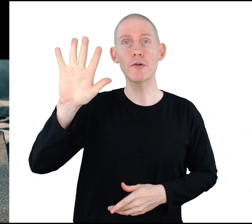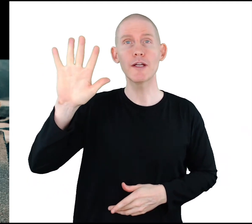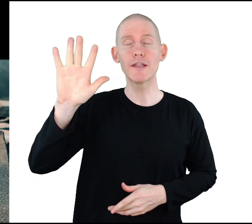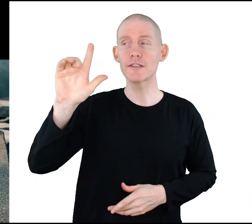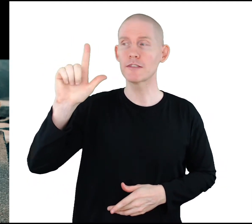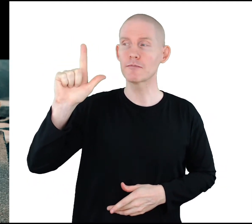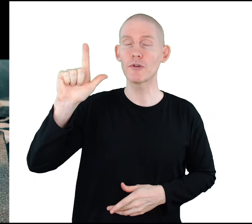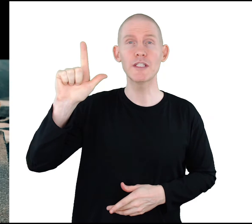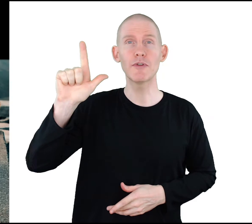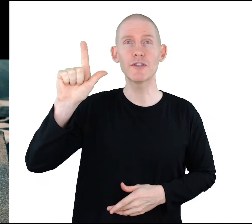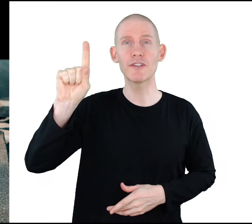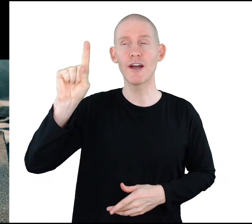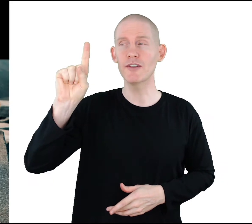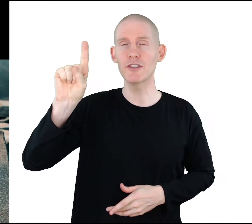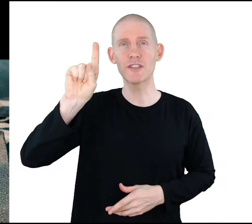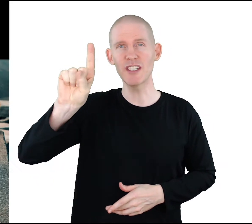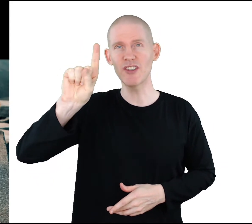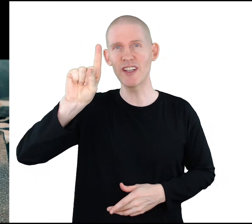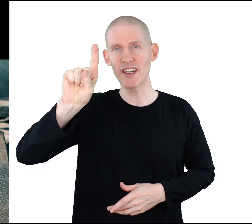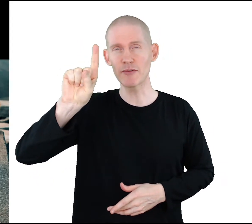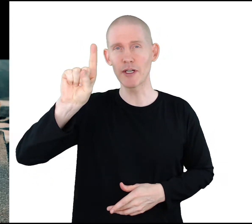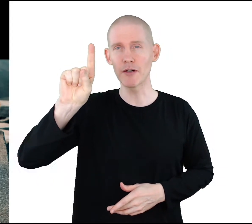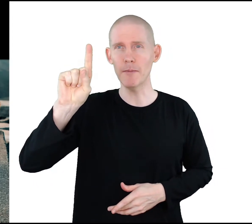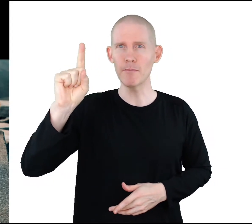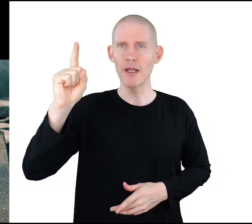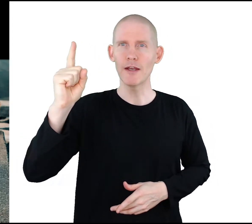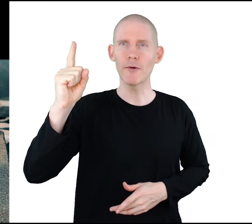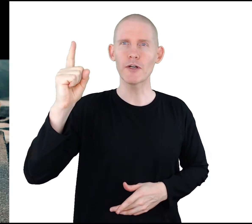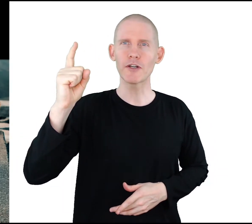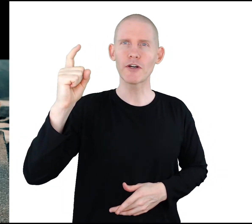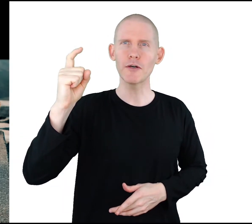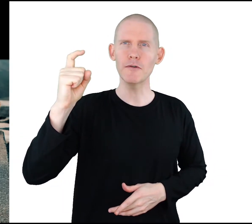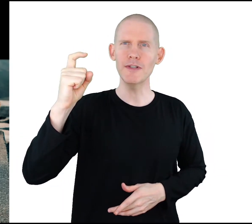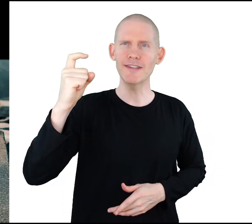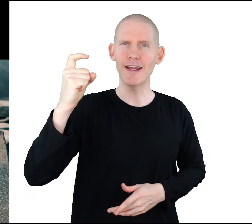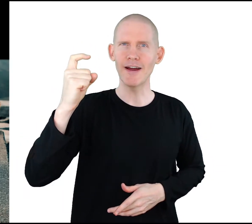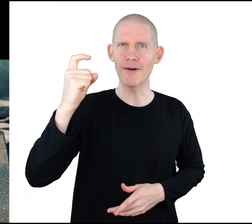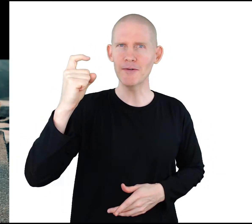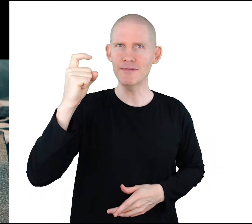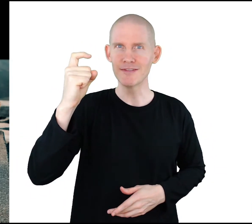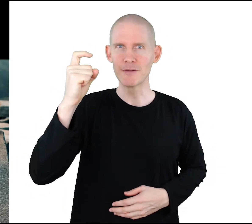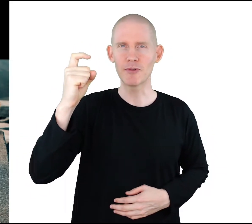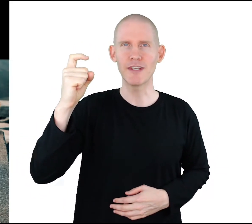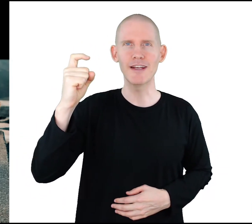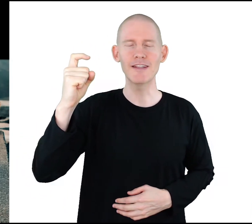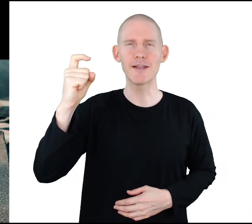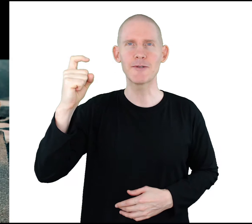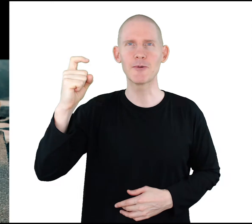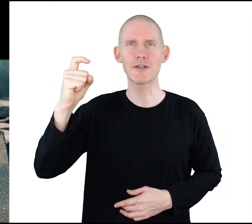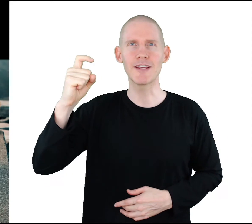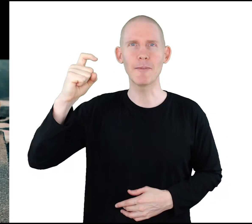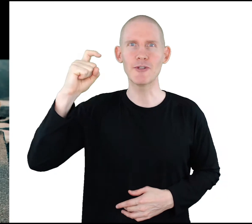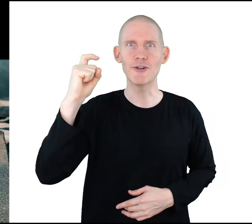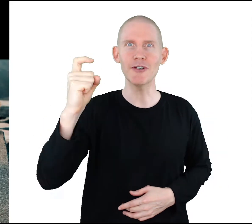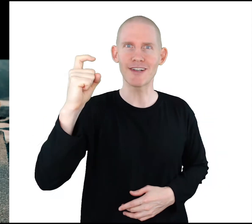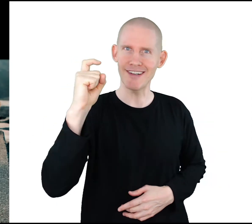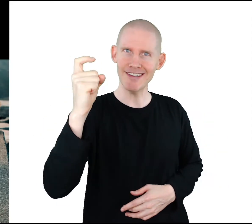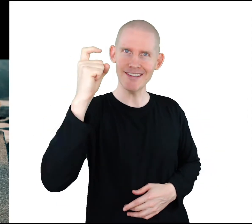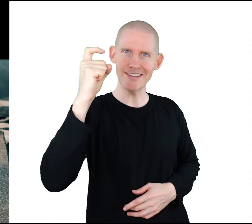like this, put these fingers down, and just stick your index finger up. Now we're going to curve it down, pretending like we're Captain Hook. Arrgh,